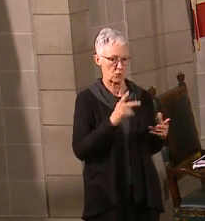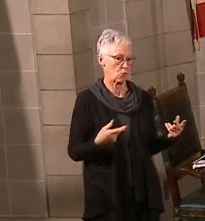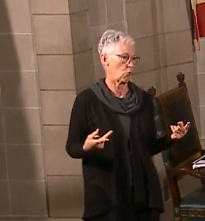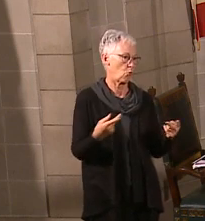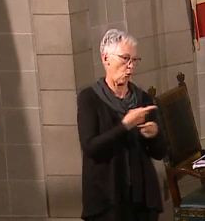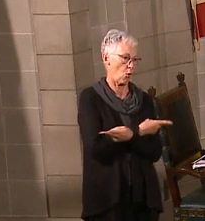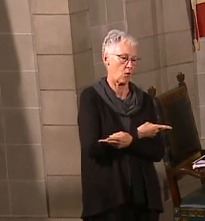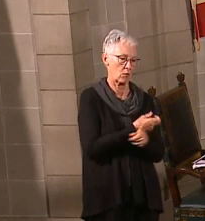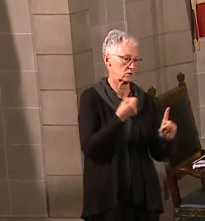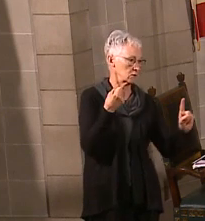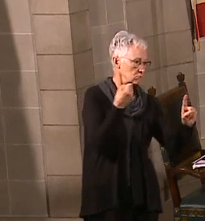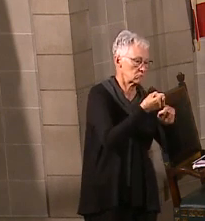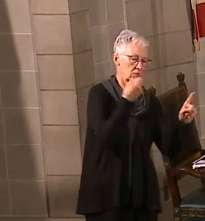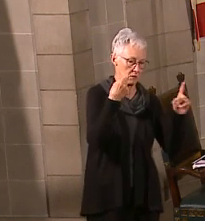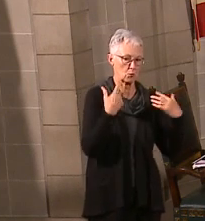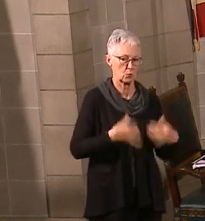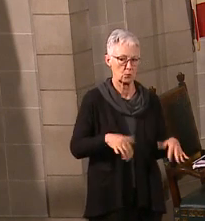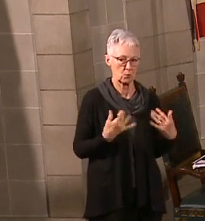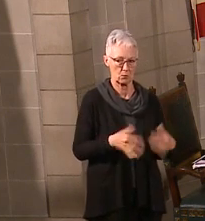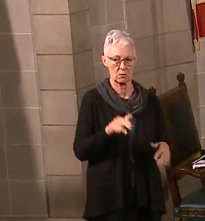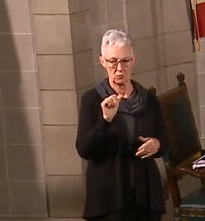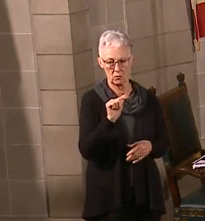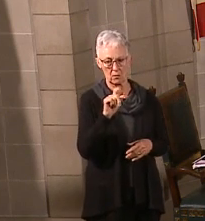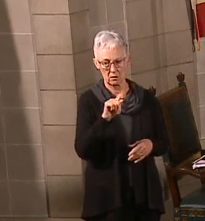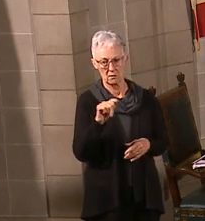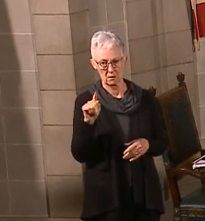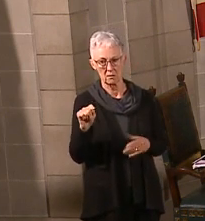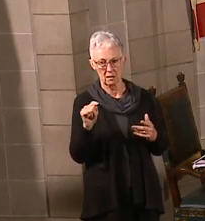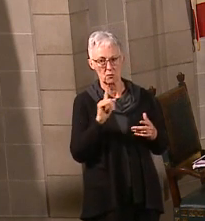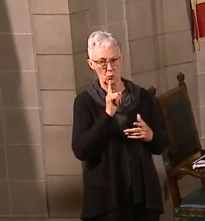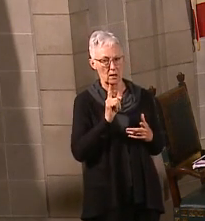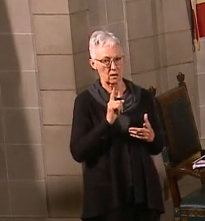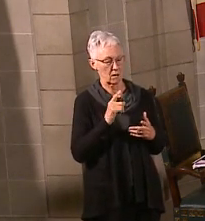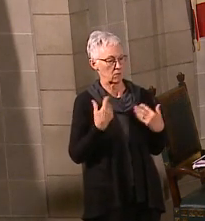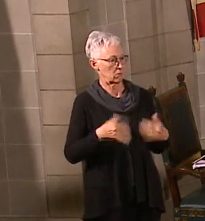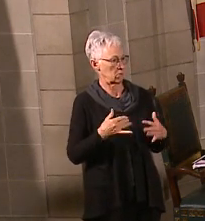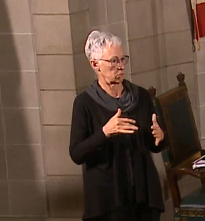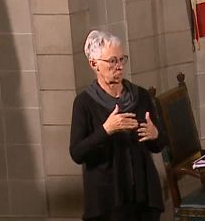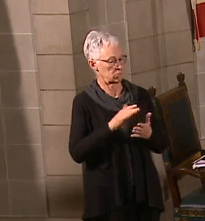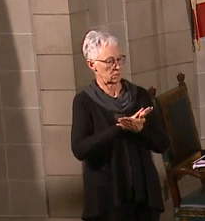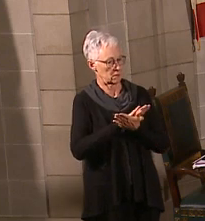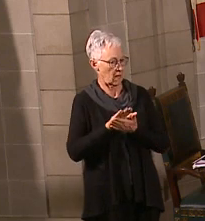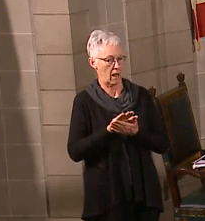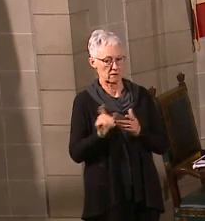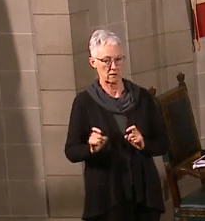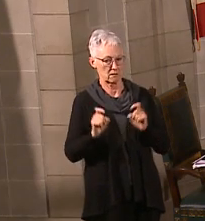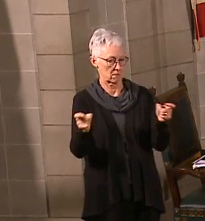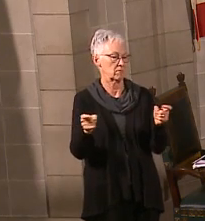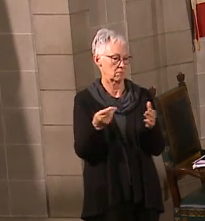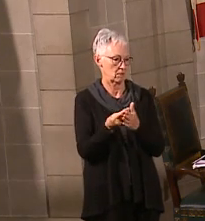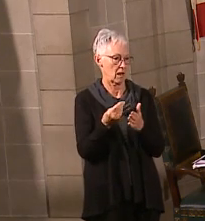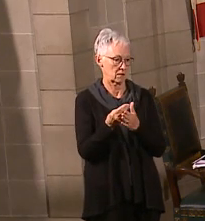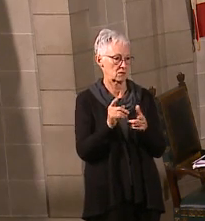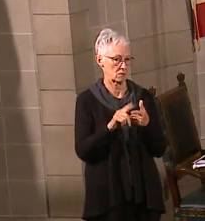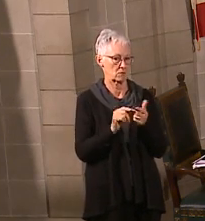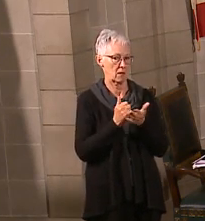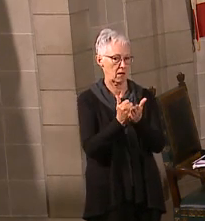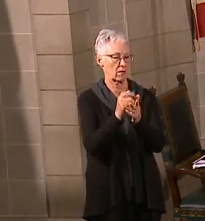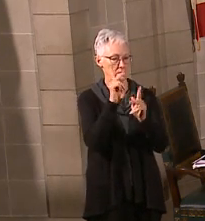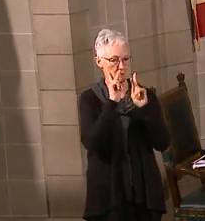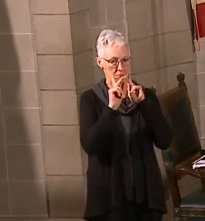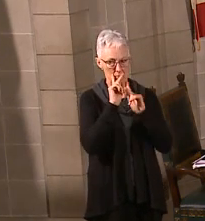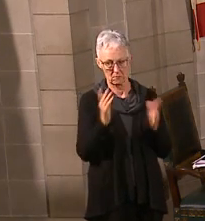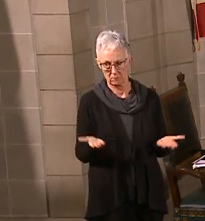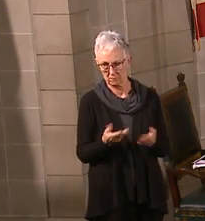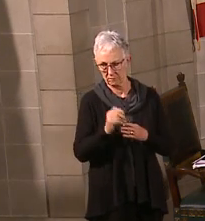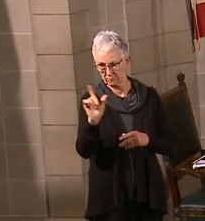AT&T is stepping up to be able to help those 2 great organizations that are serving the people here in Lincoln. So a great job, AT&T. And